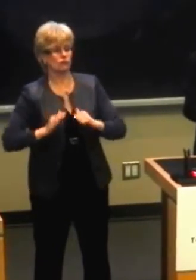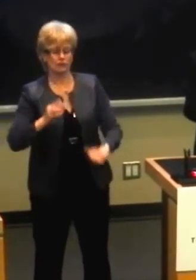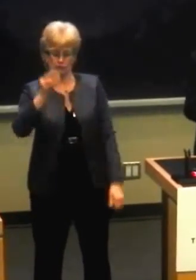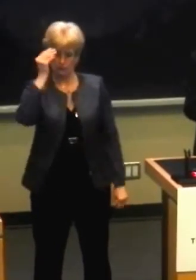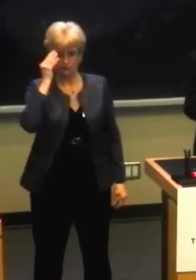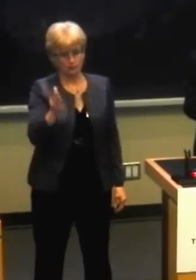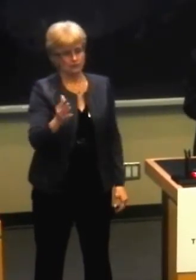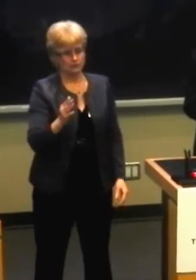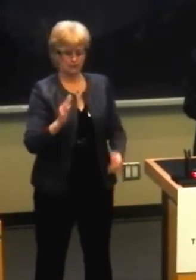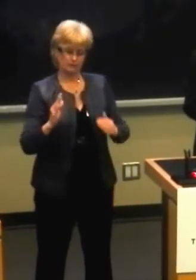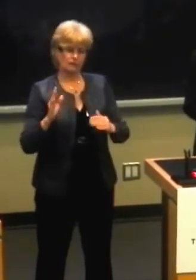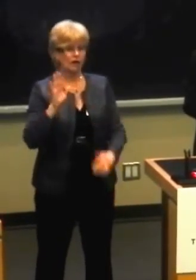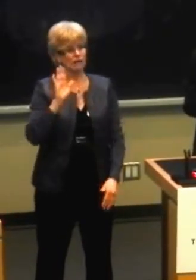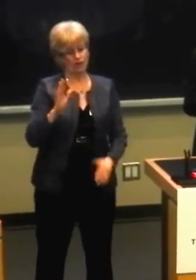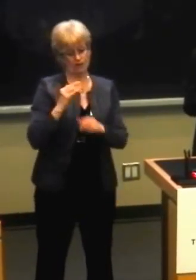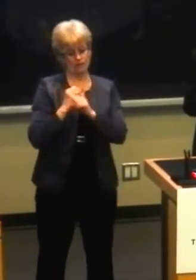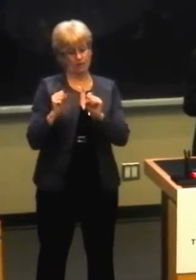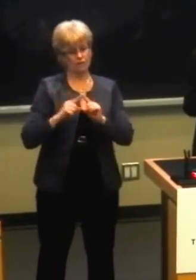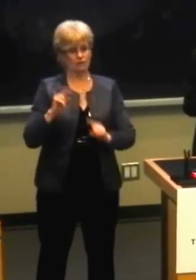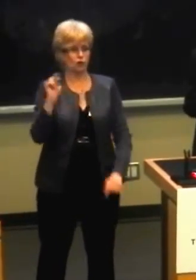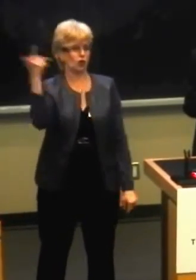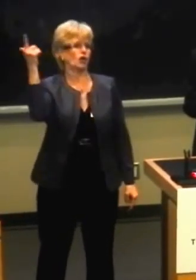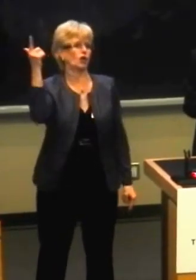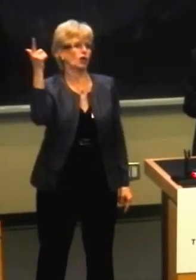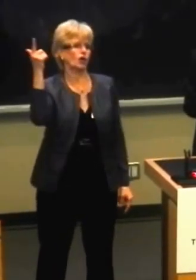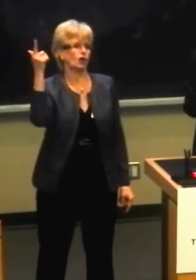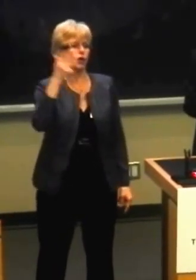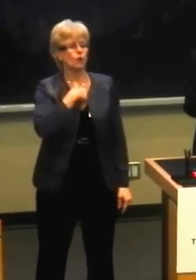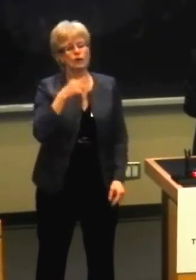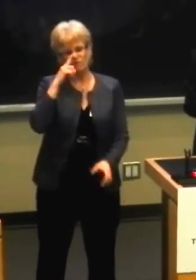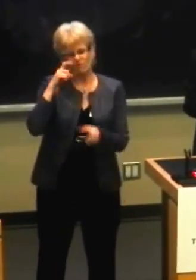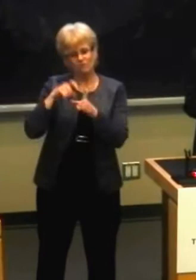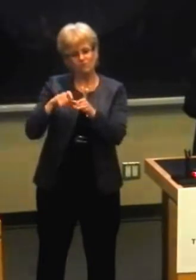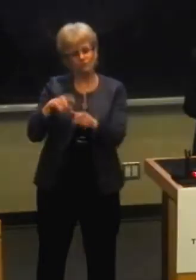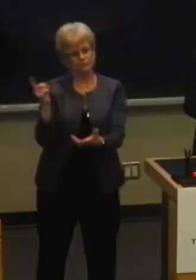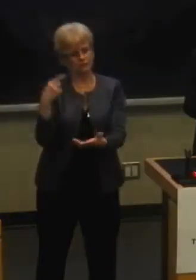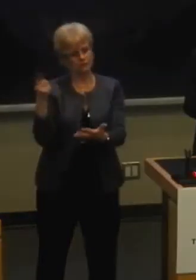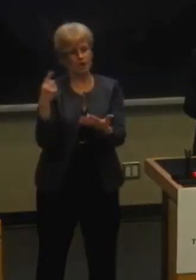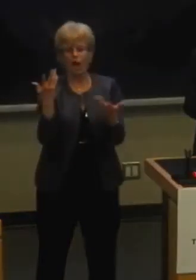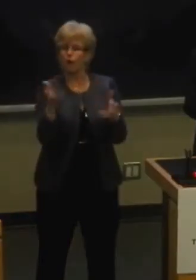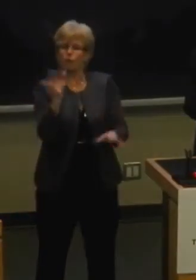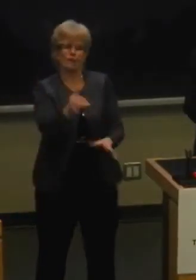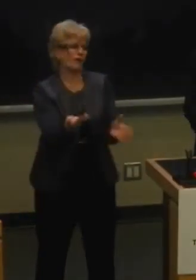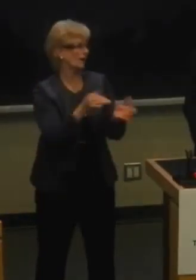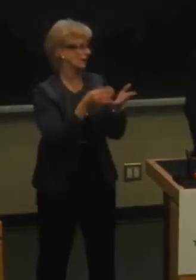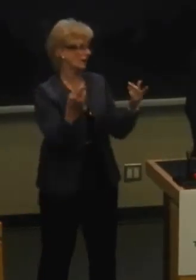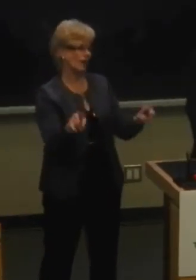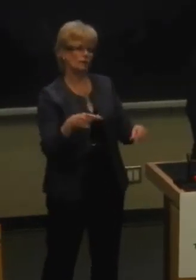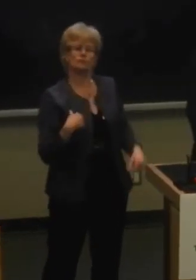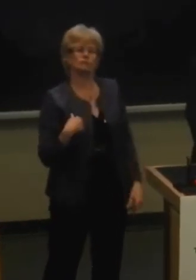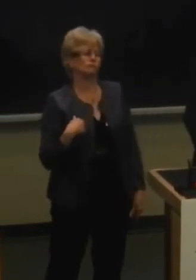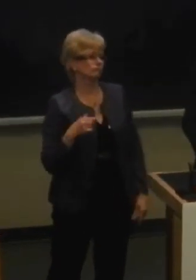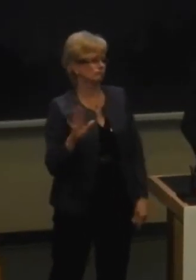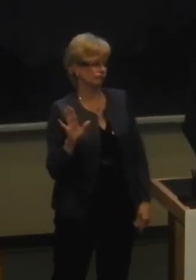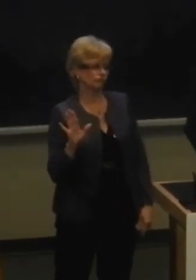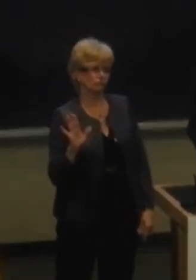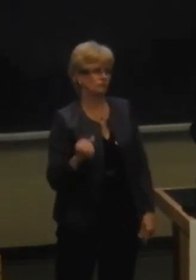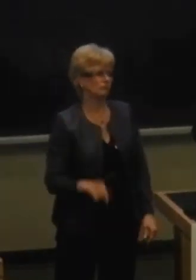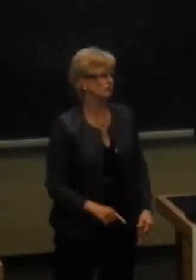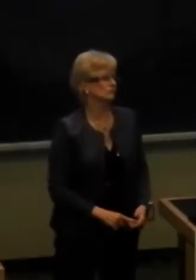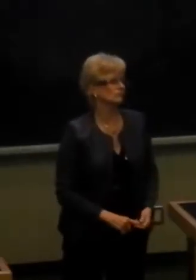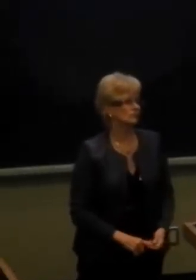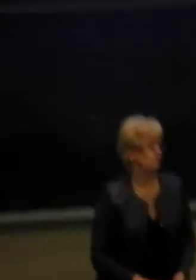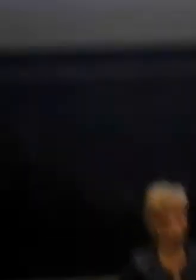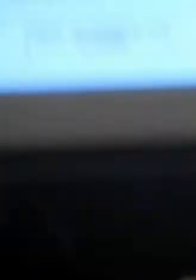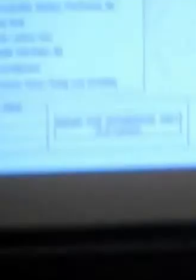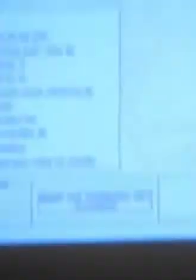them that their safety record isn't good enough, and we are micromanaging them to make sure that we never have an incident like that again. So